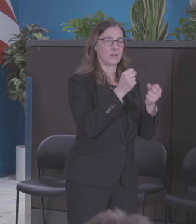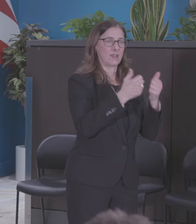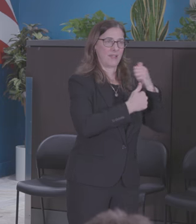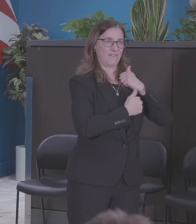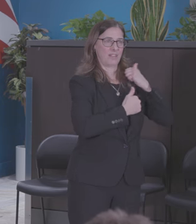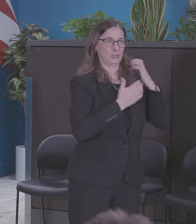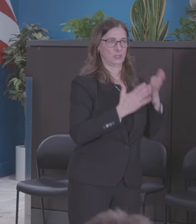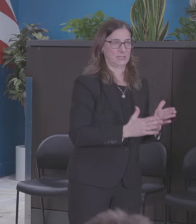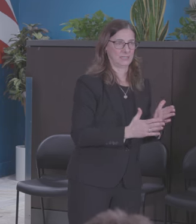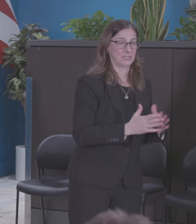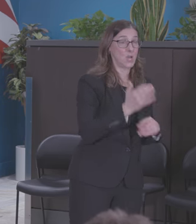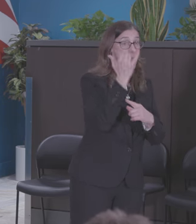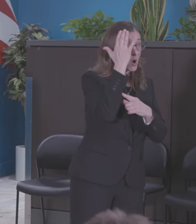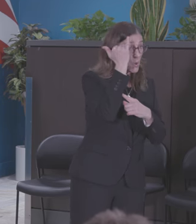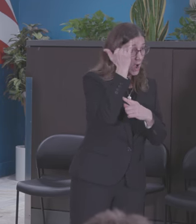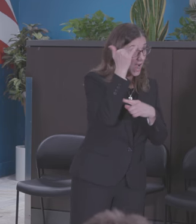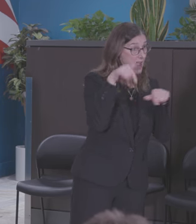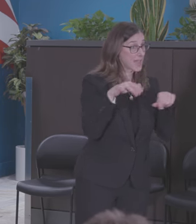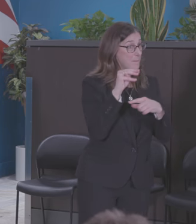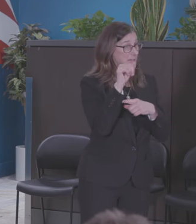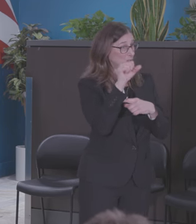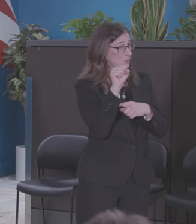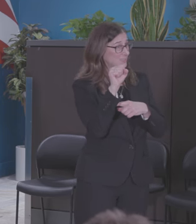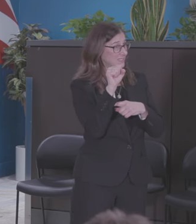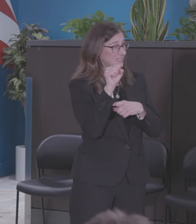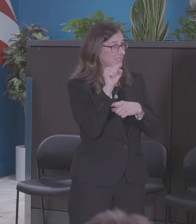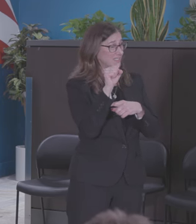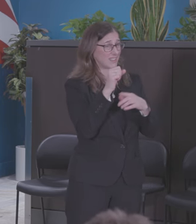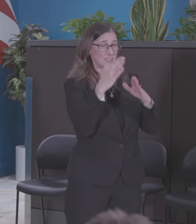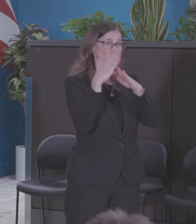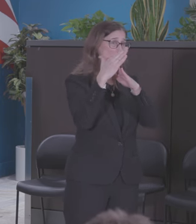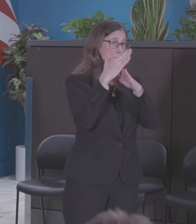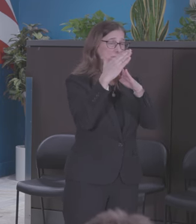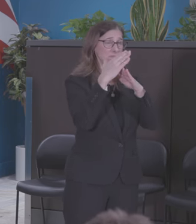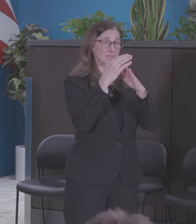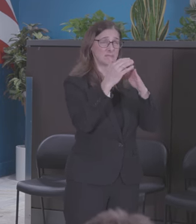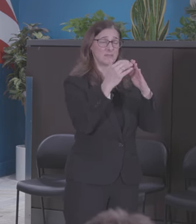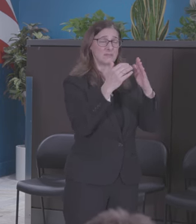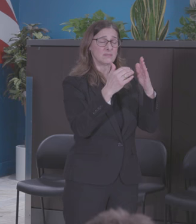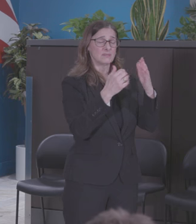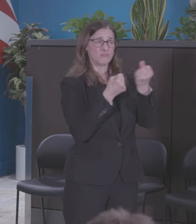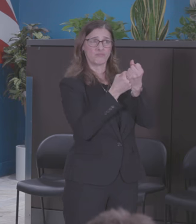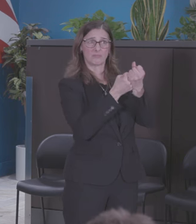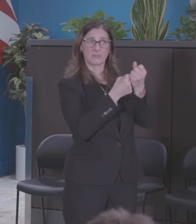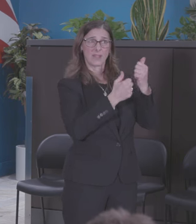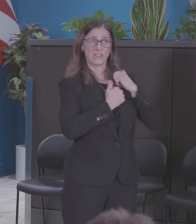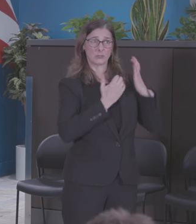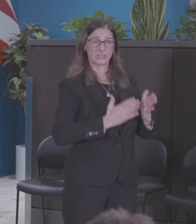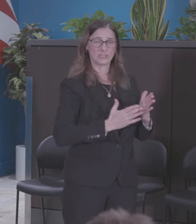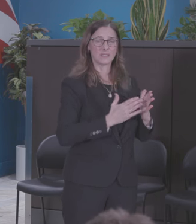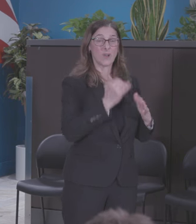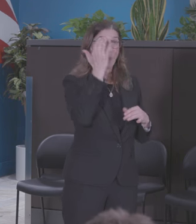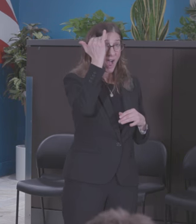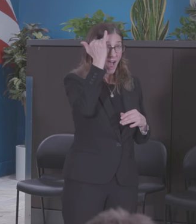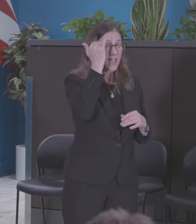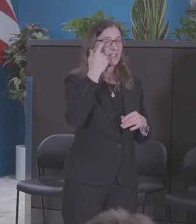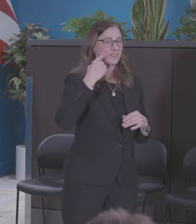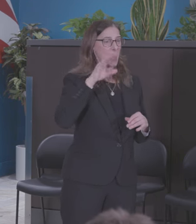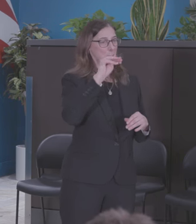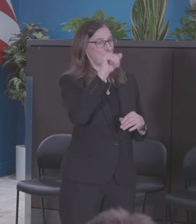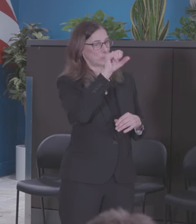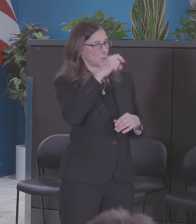veterans because its people understand the importance of and the sacrifices inherent in military service.